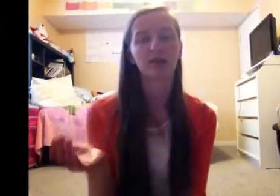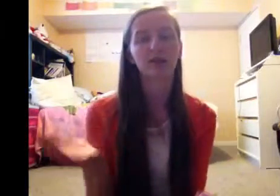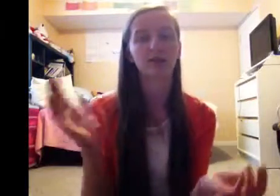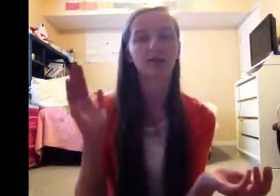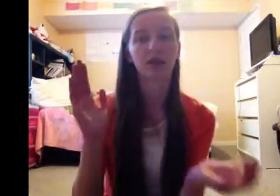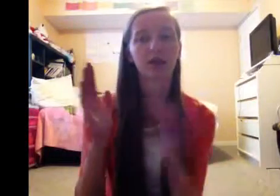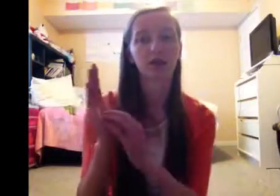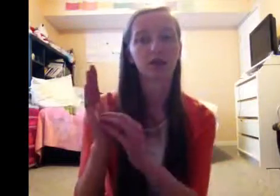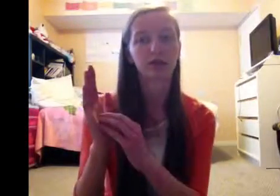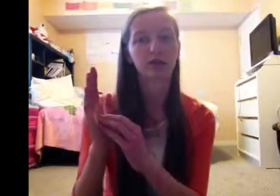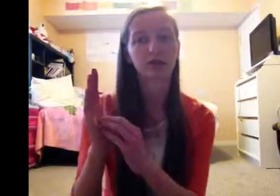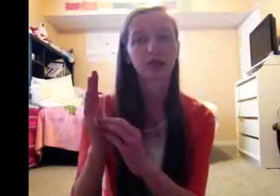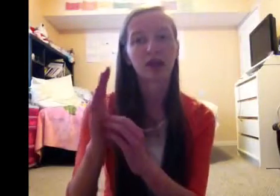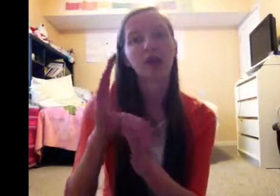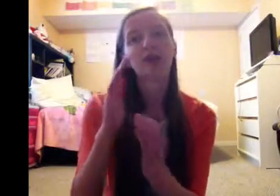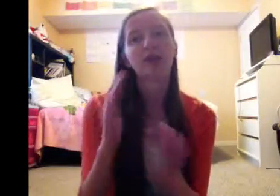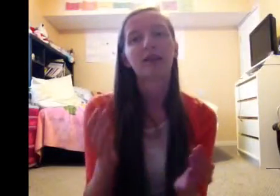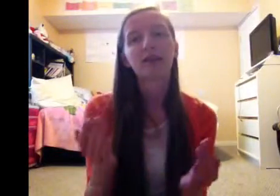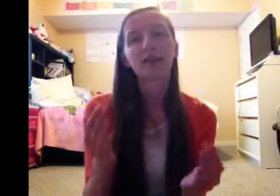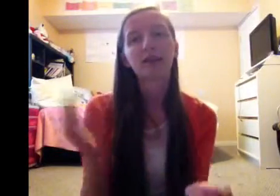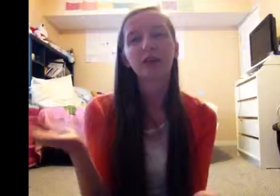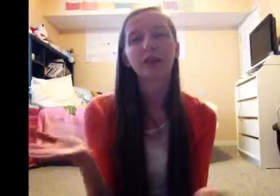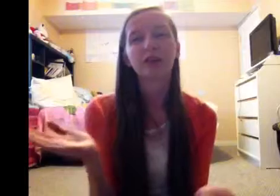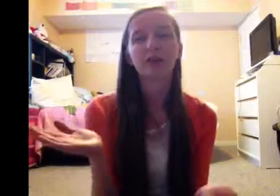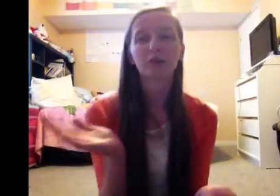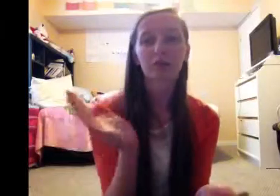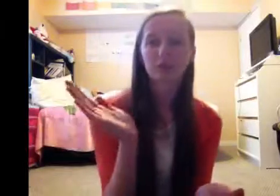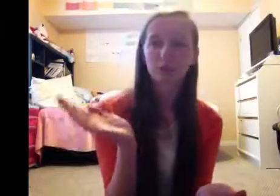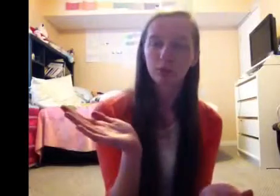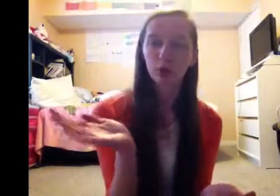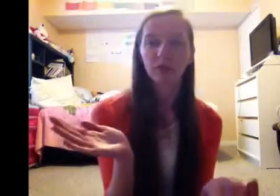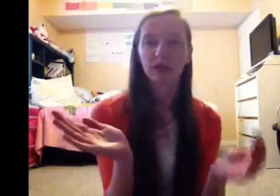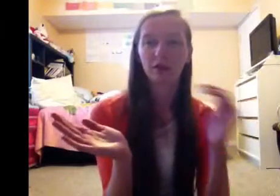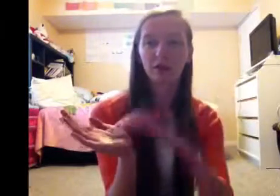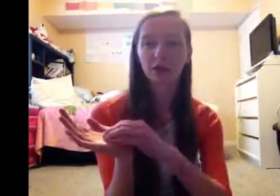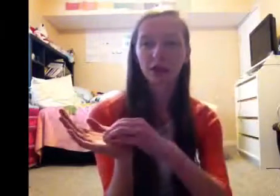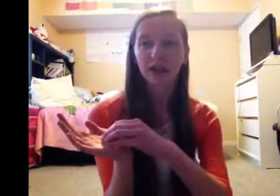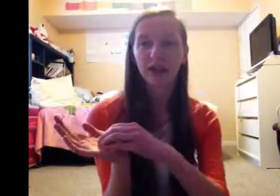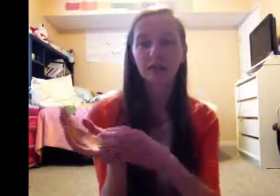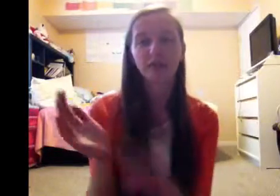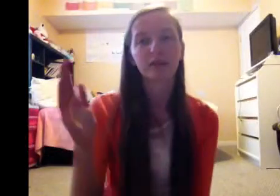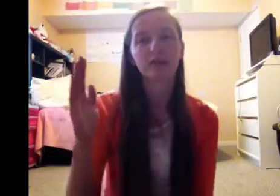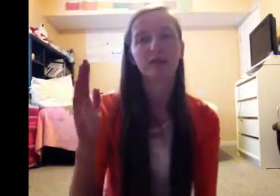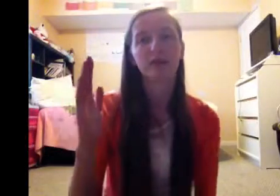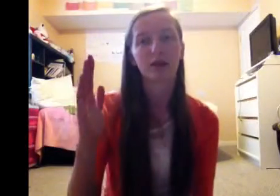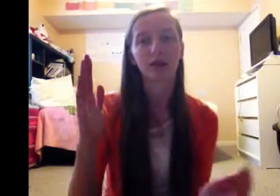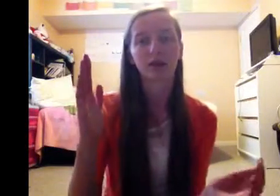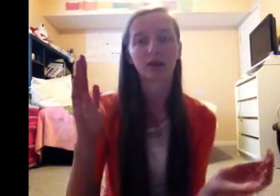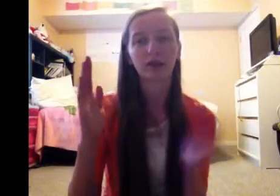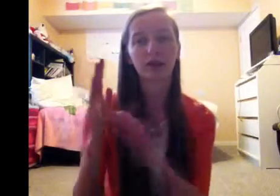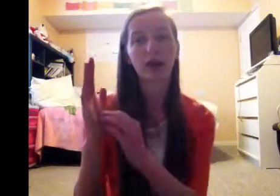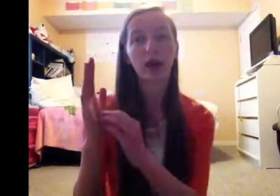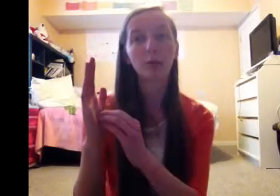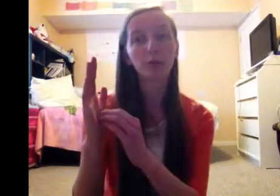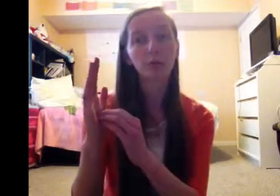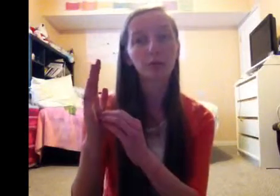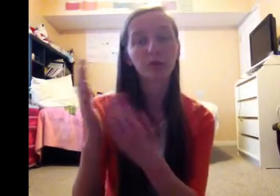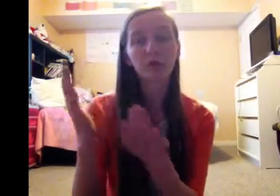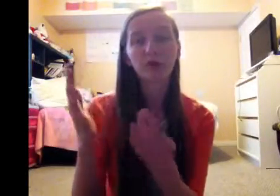then 1,000 is... I always do it like palm down for again, and then 1,000 like up.